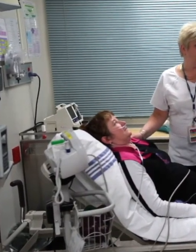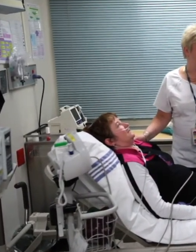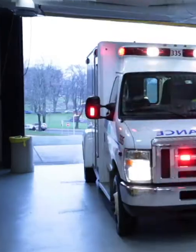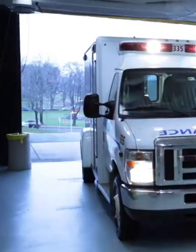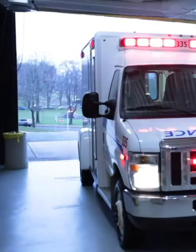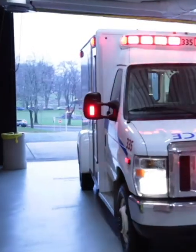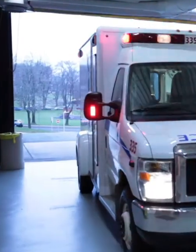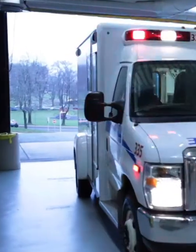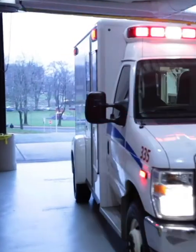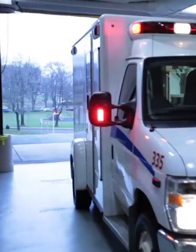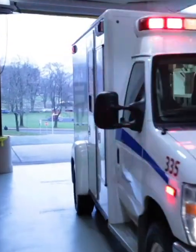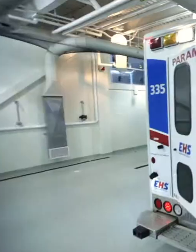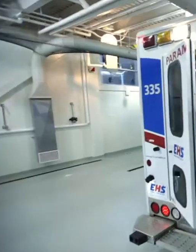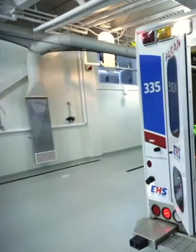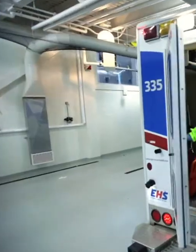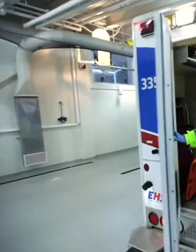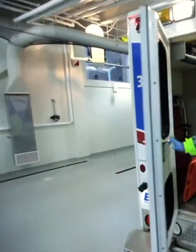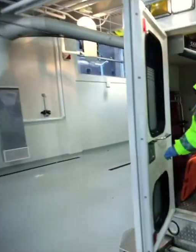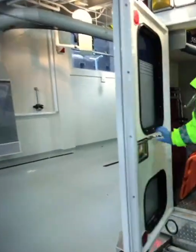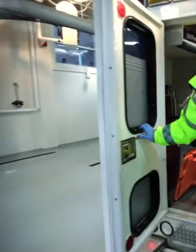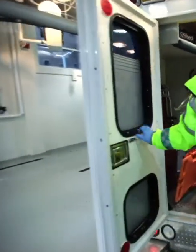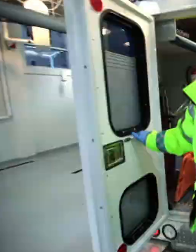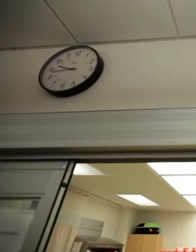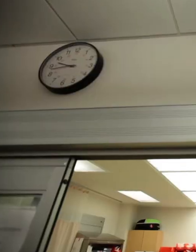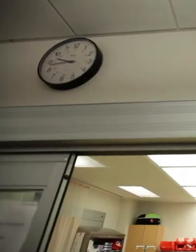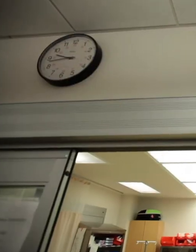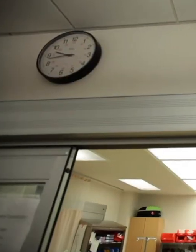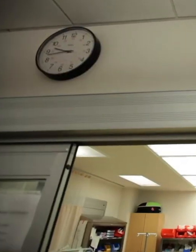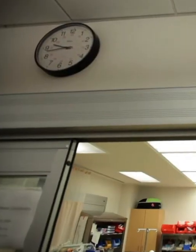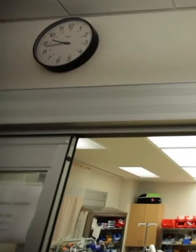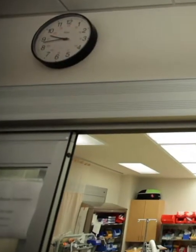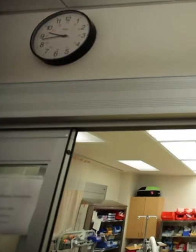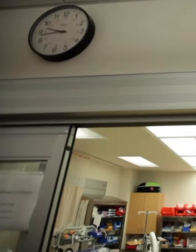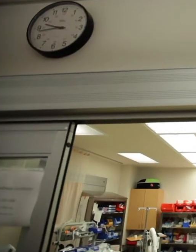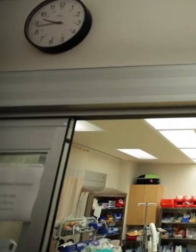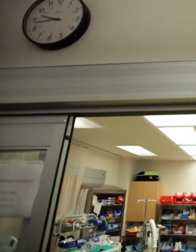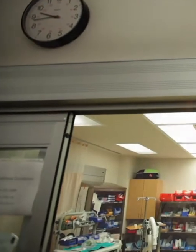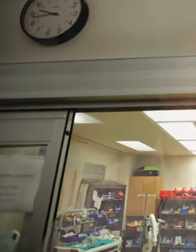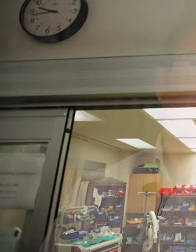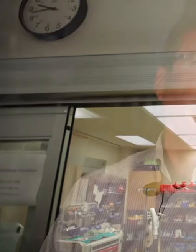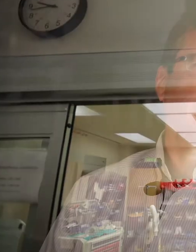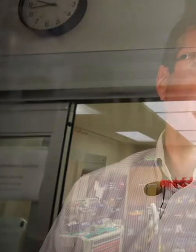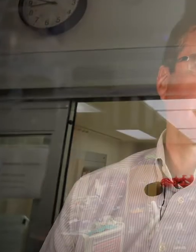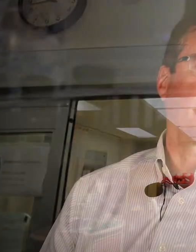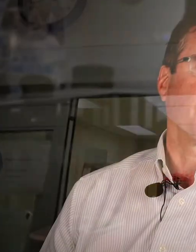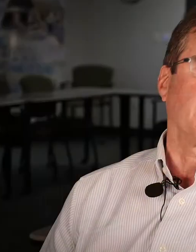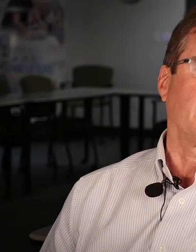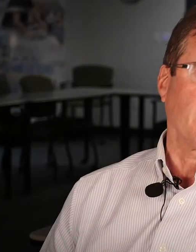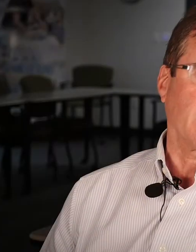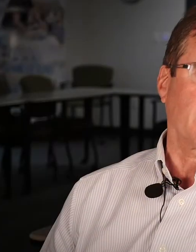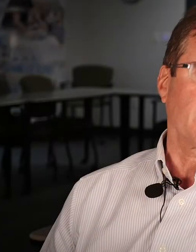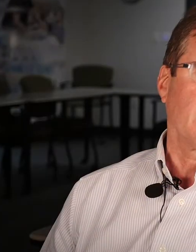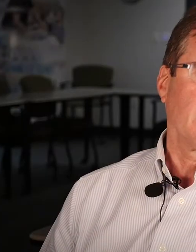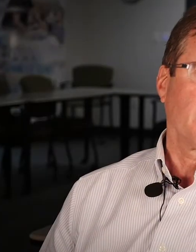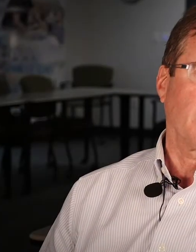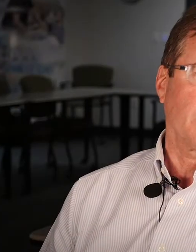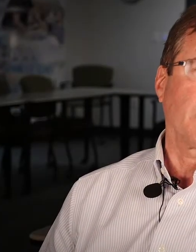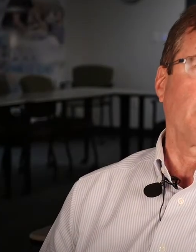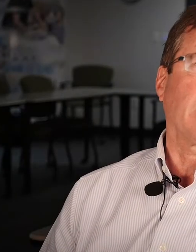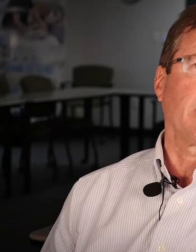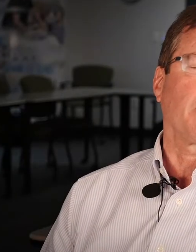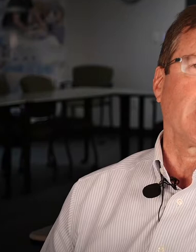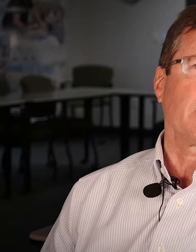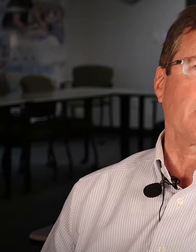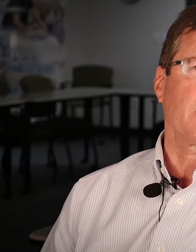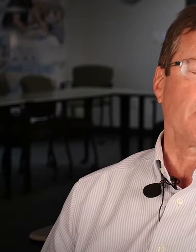to hospital, eventually discharged maybe 8, 9, 10 days later. The medical side of things has been fixed, but there's